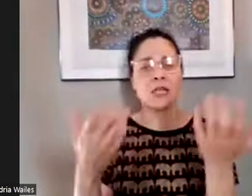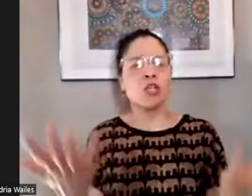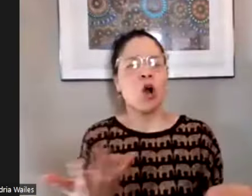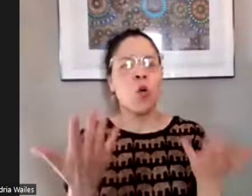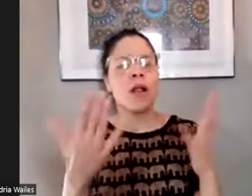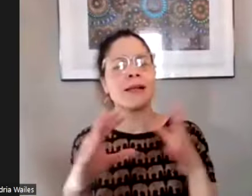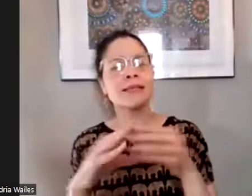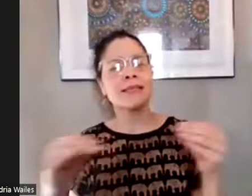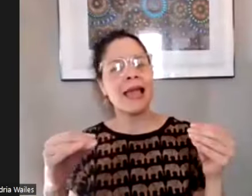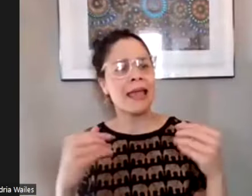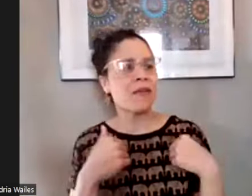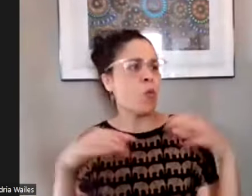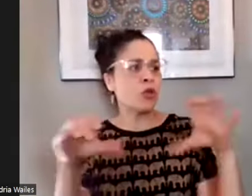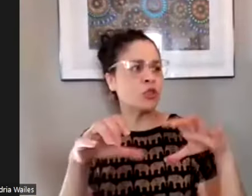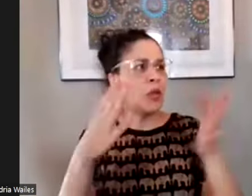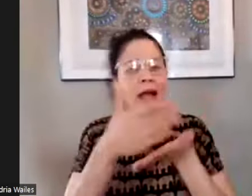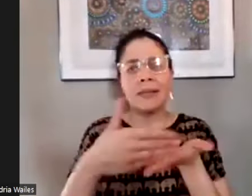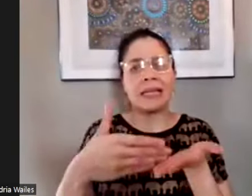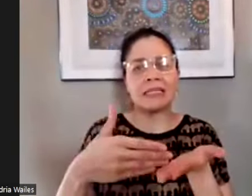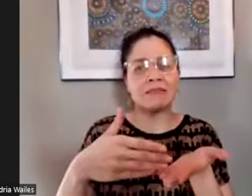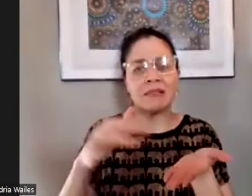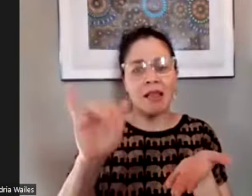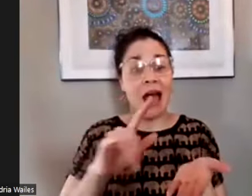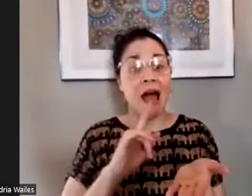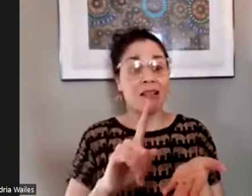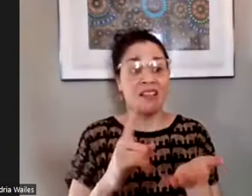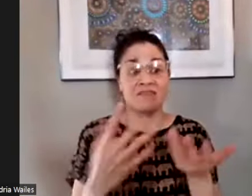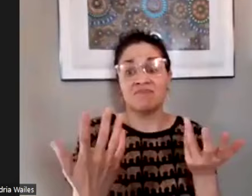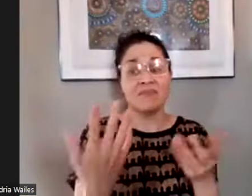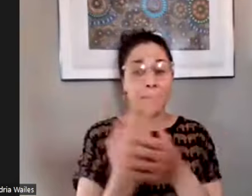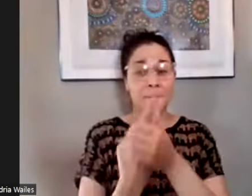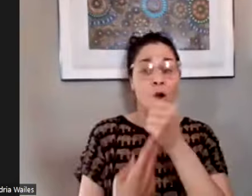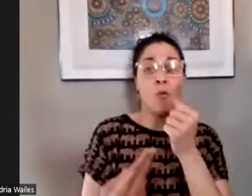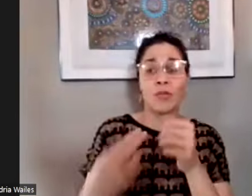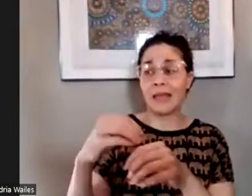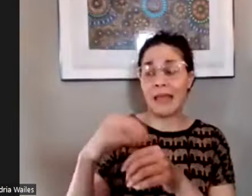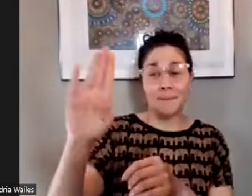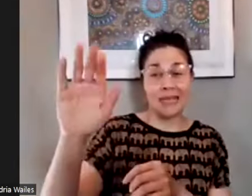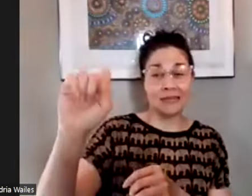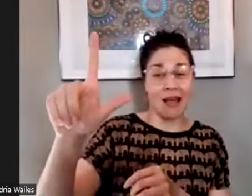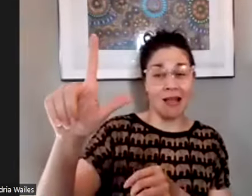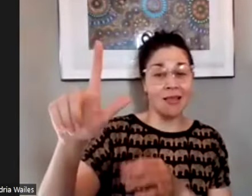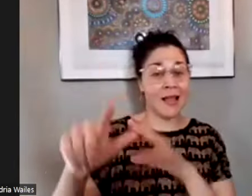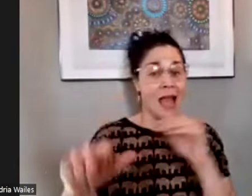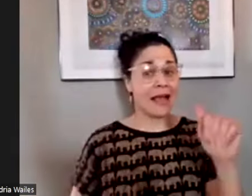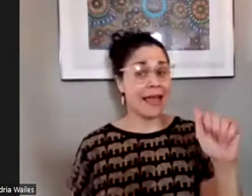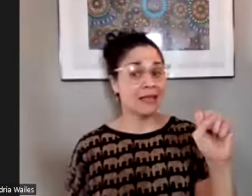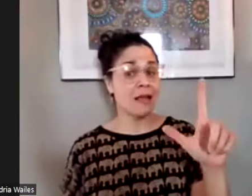for every country in the world almost. And so if we're doing a piece that